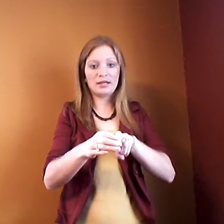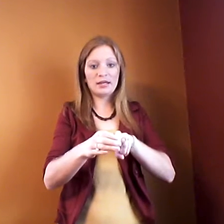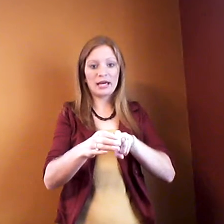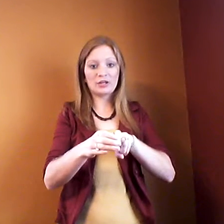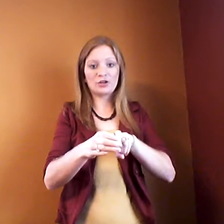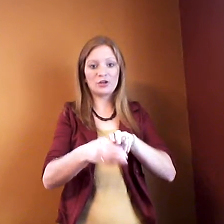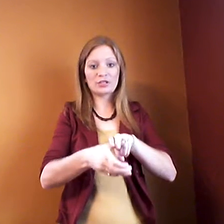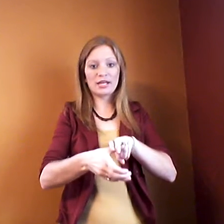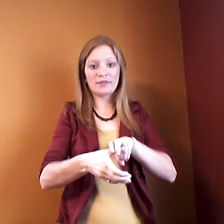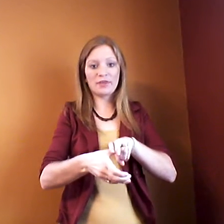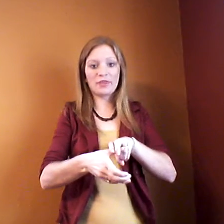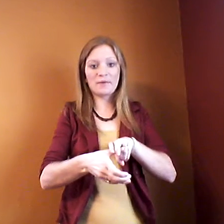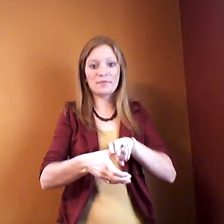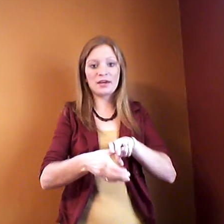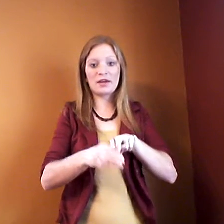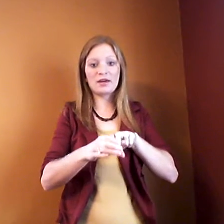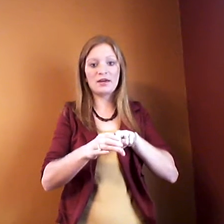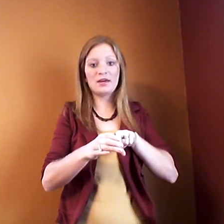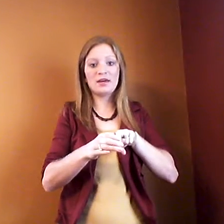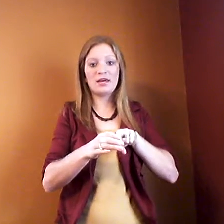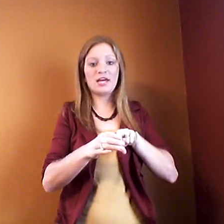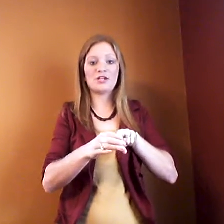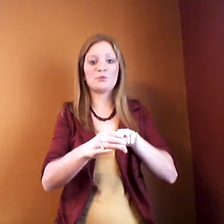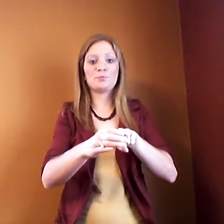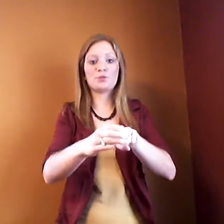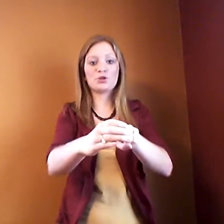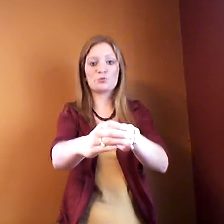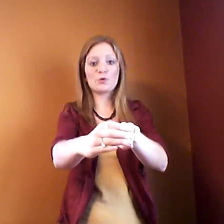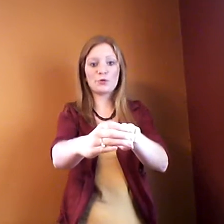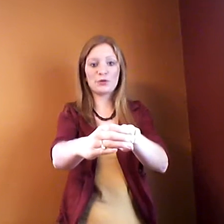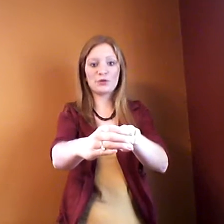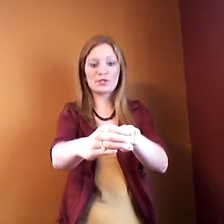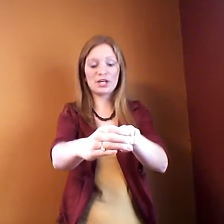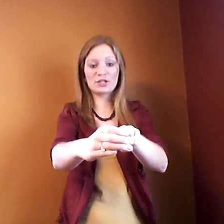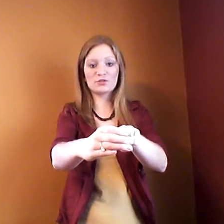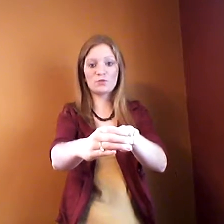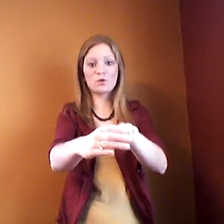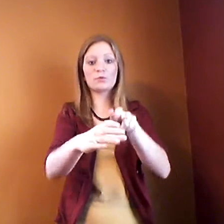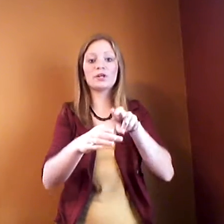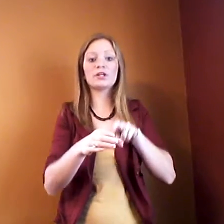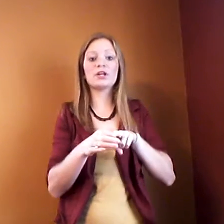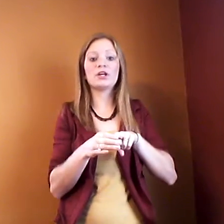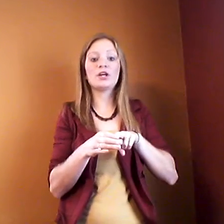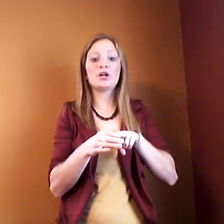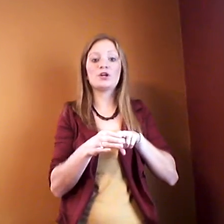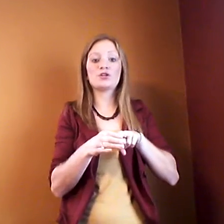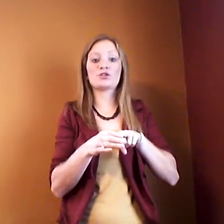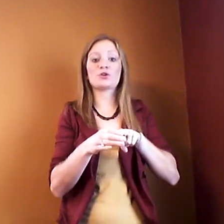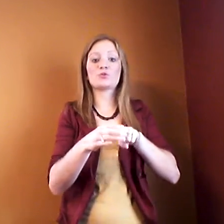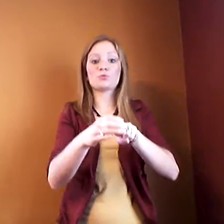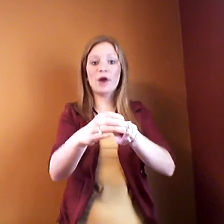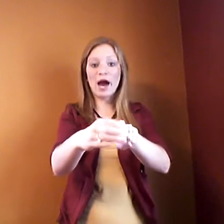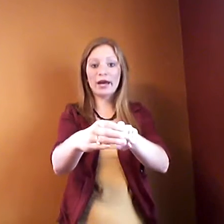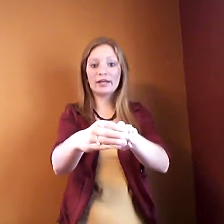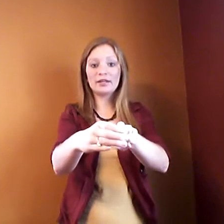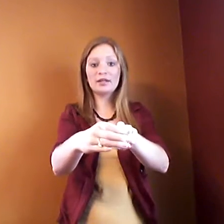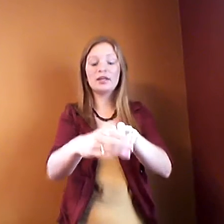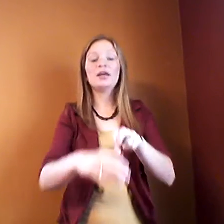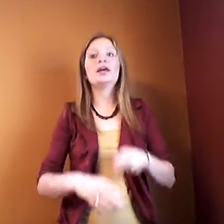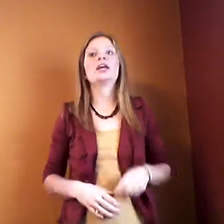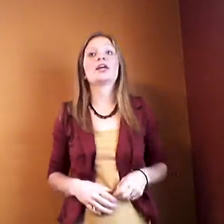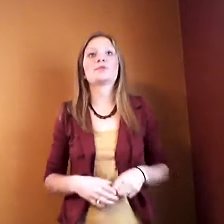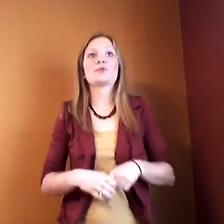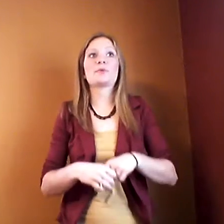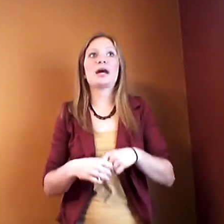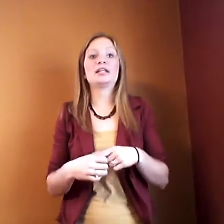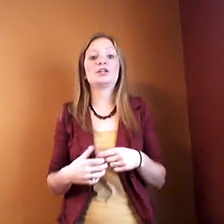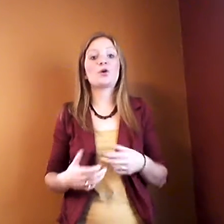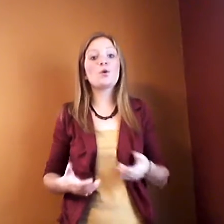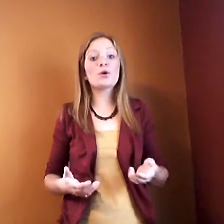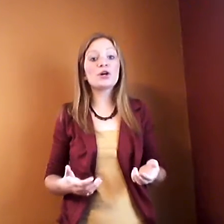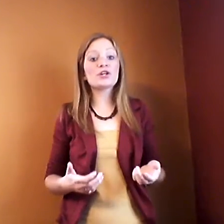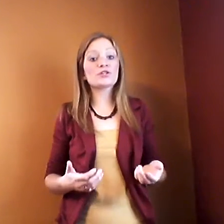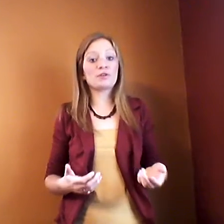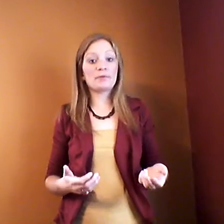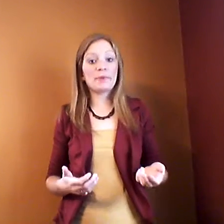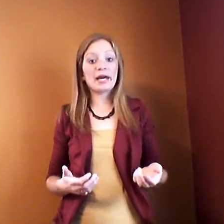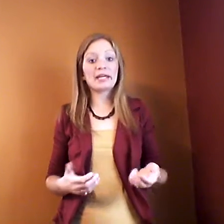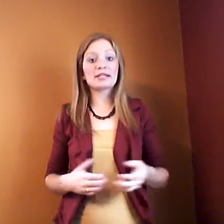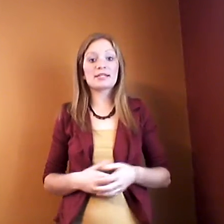kind of hooks on the thumb there, and you push both of those hands forward. So ride. If you're riding a horse or a bike, something